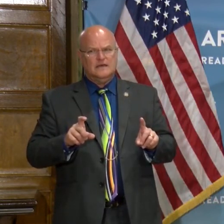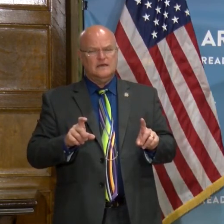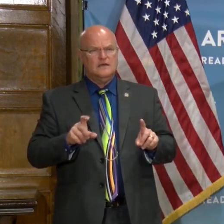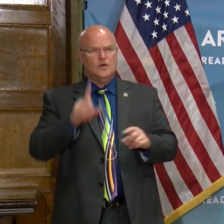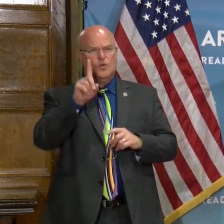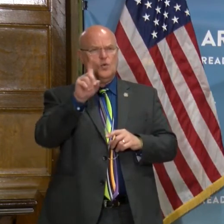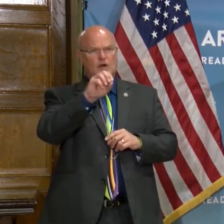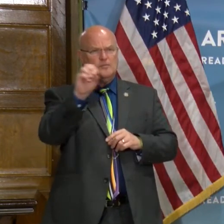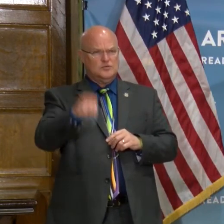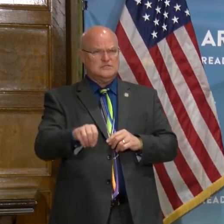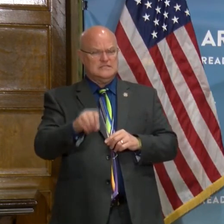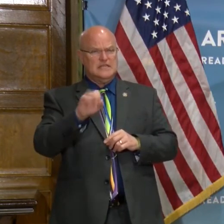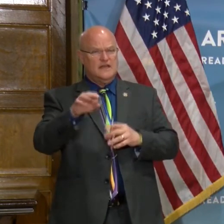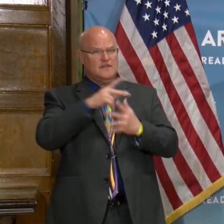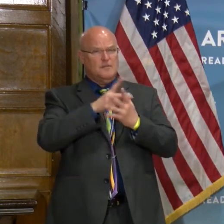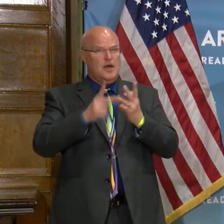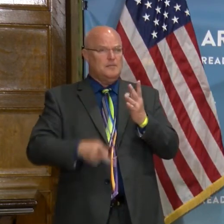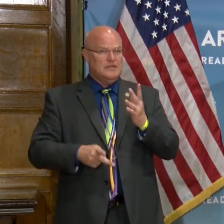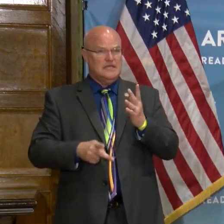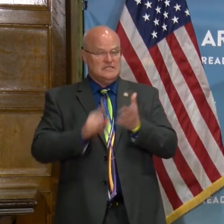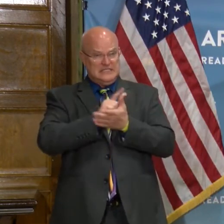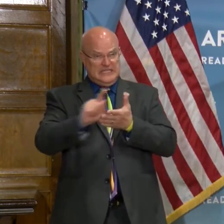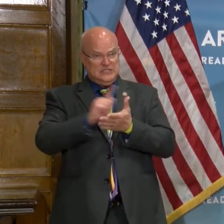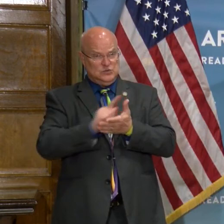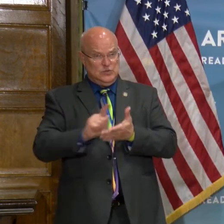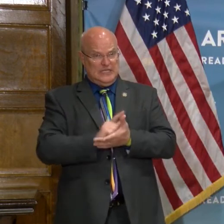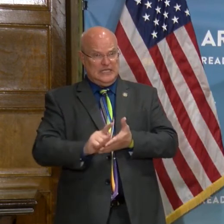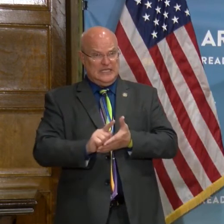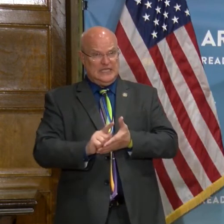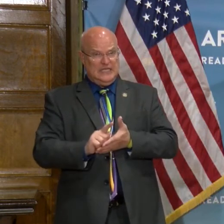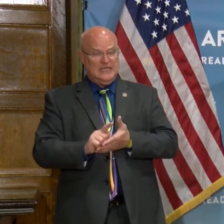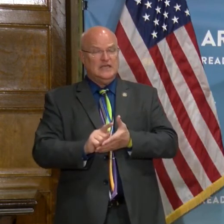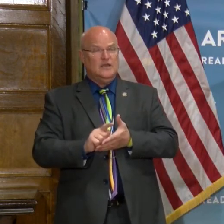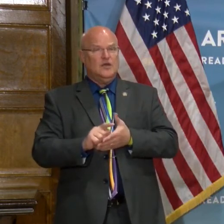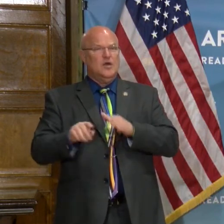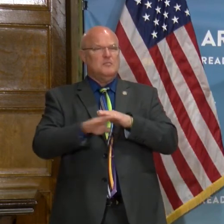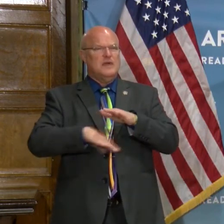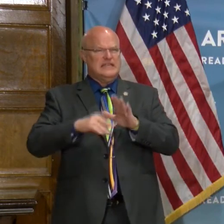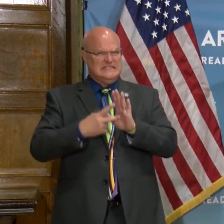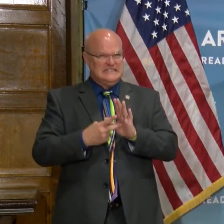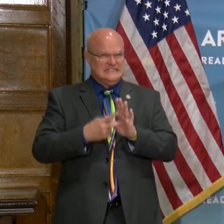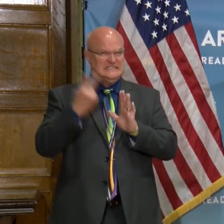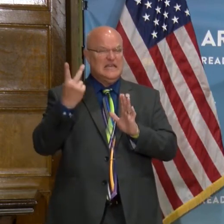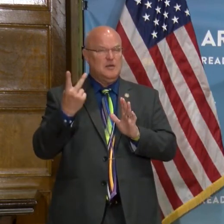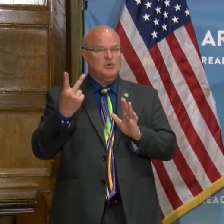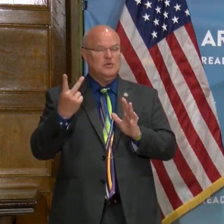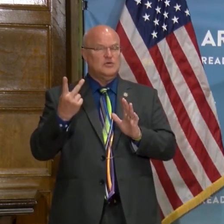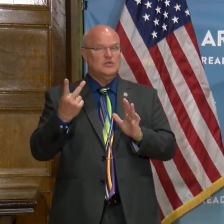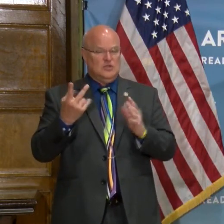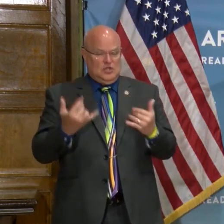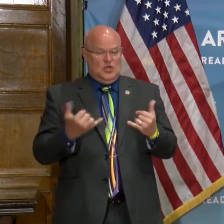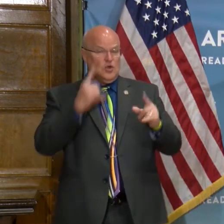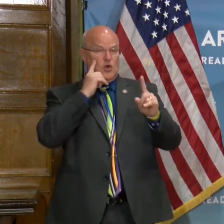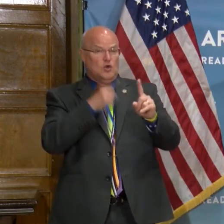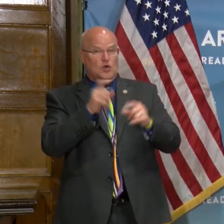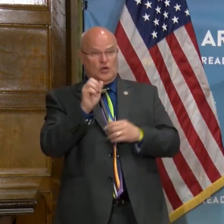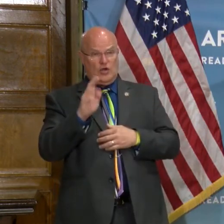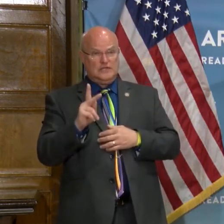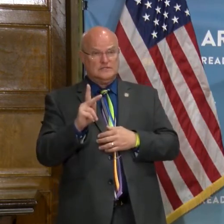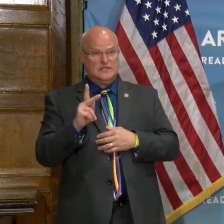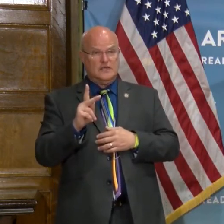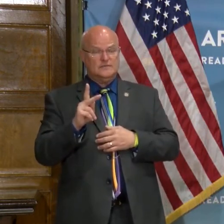1% of the population each week, which would be basically double of current goal in